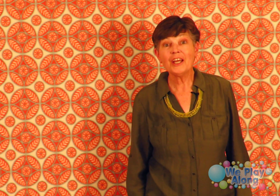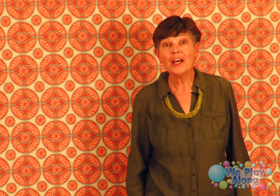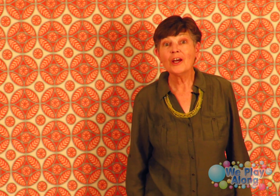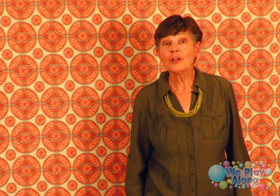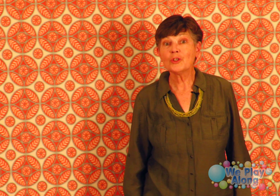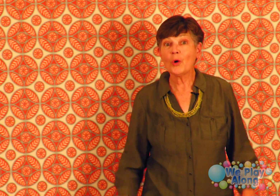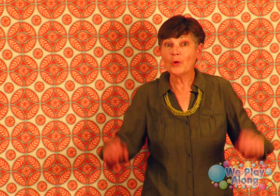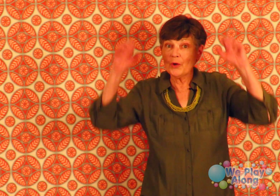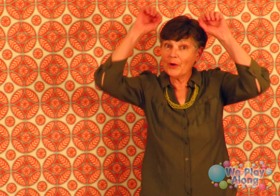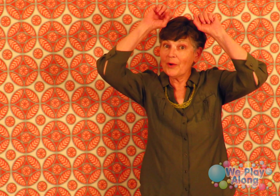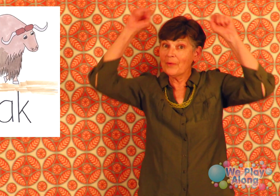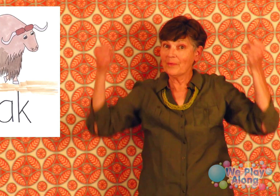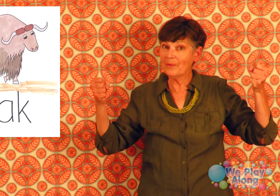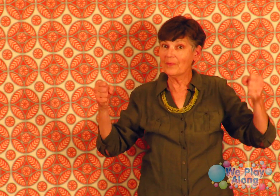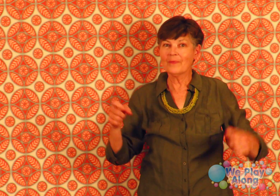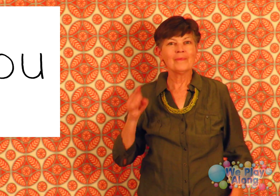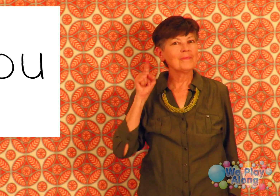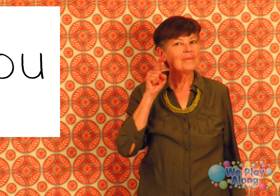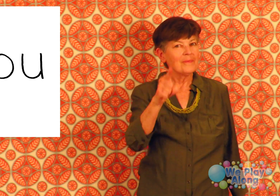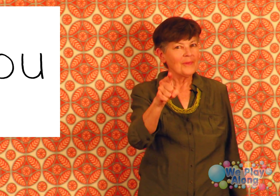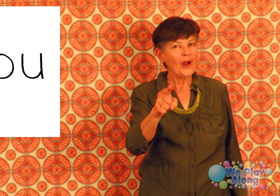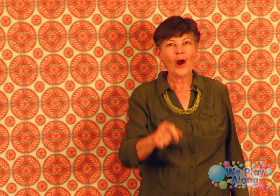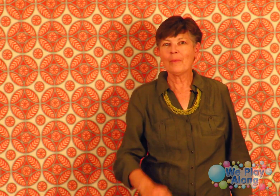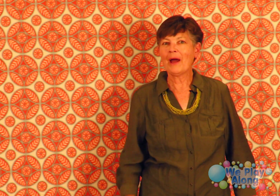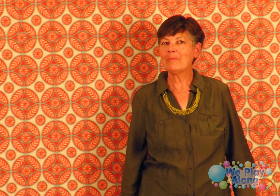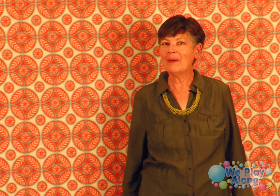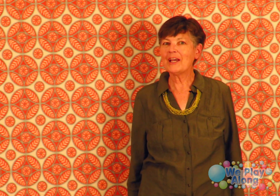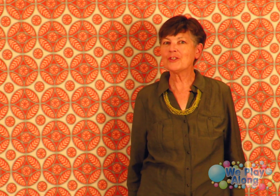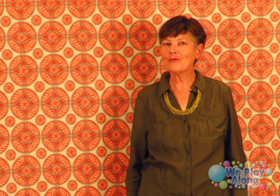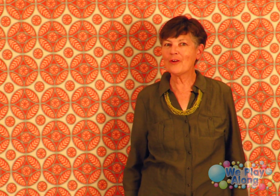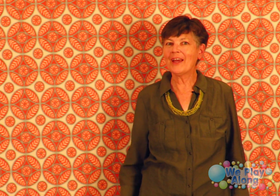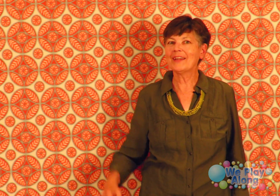Yesenia told her, are my best friend.